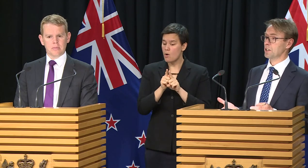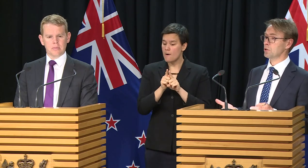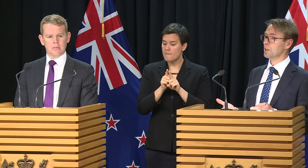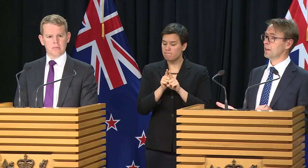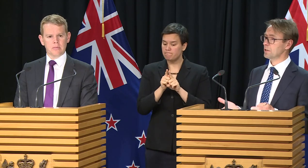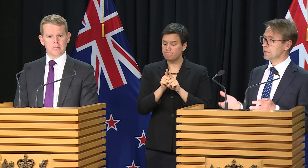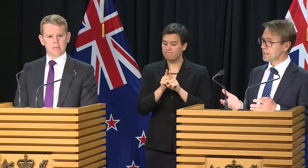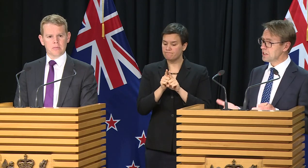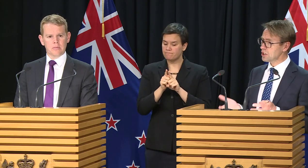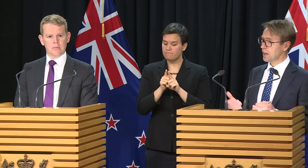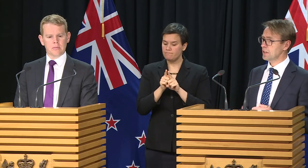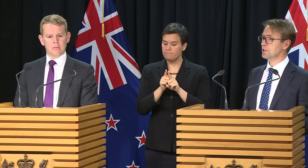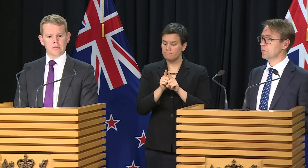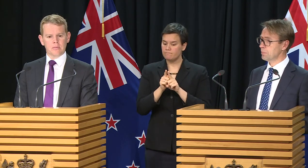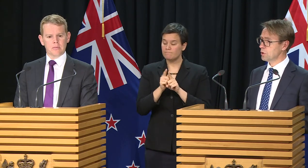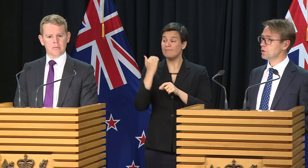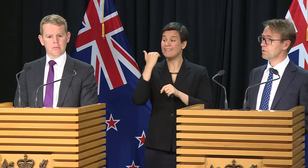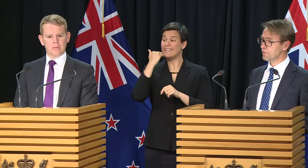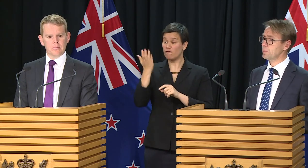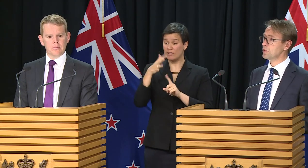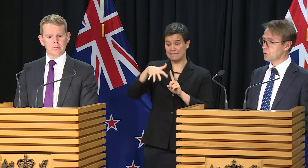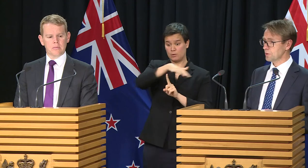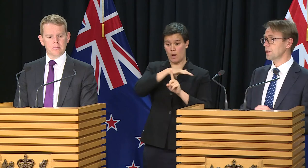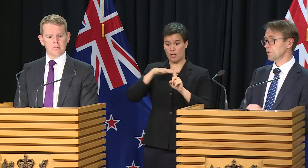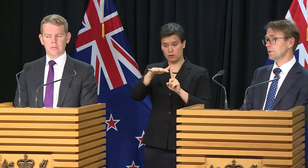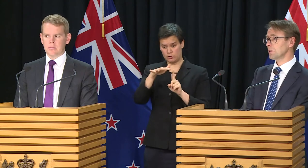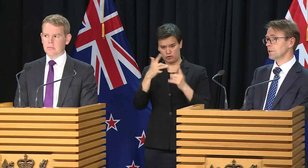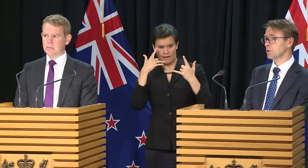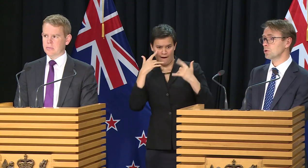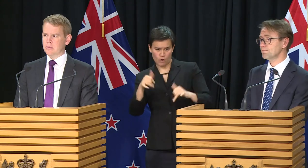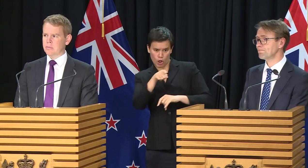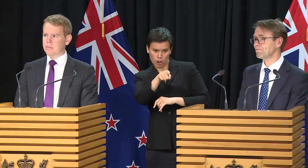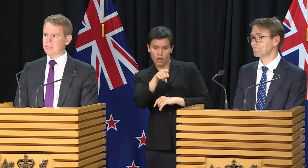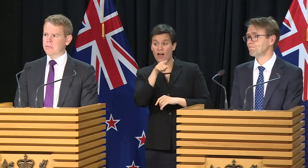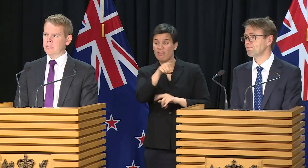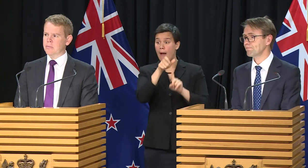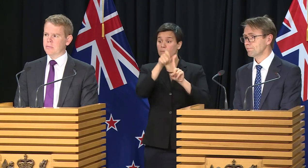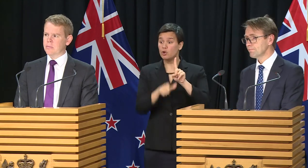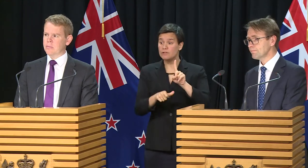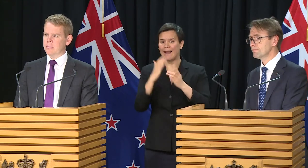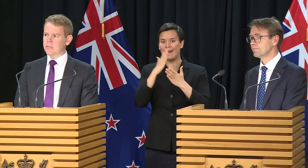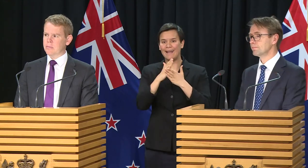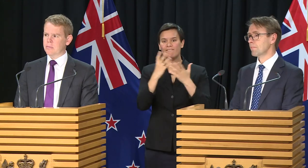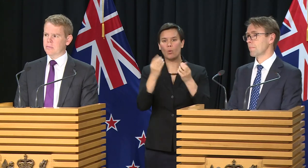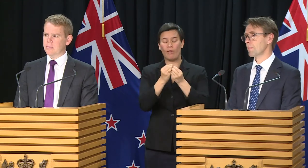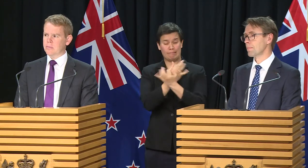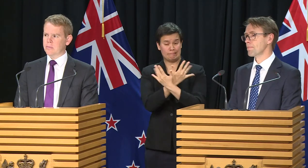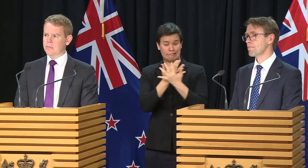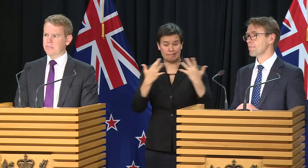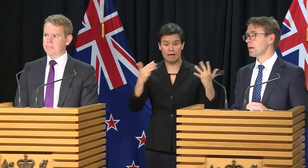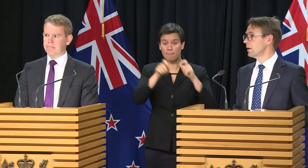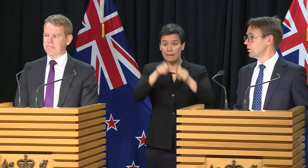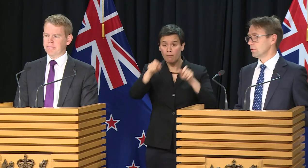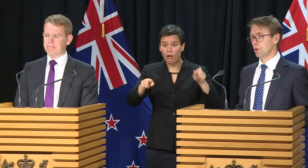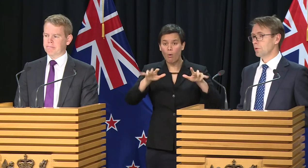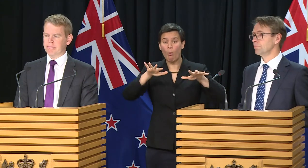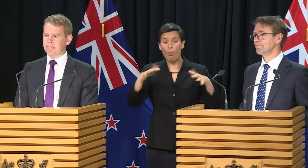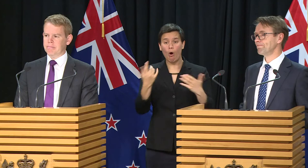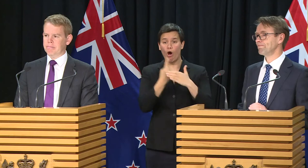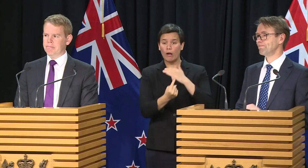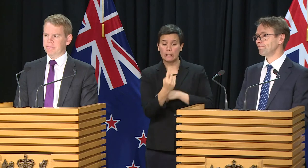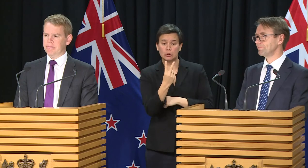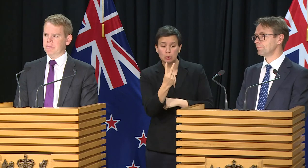we also take into account in each case the personal and family circumstances of the individual. So it's nothing to do with a capacity issue at the facility?